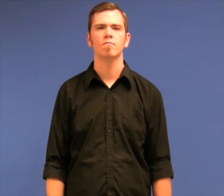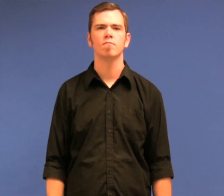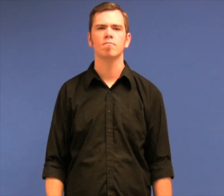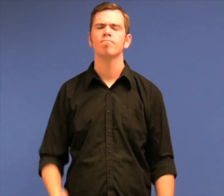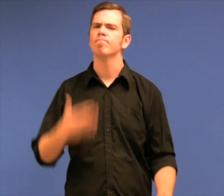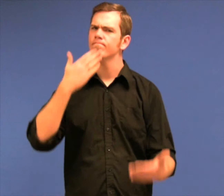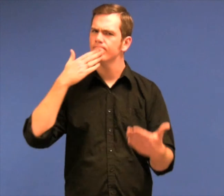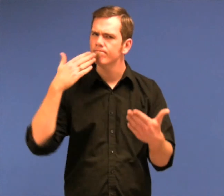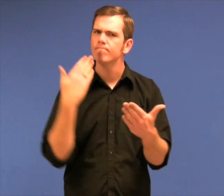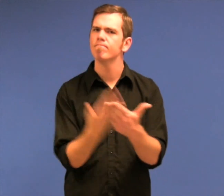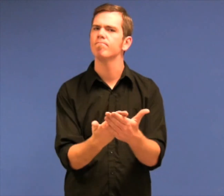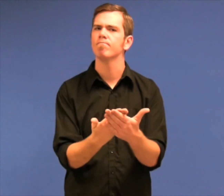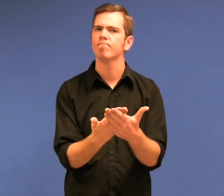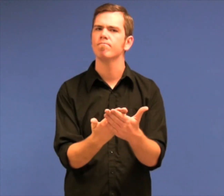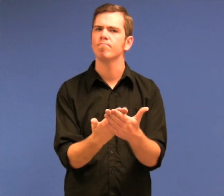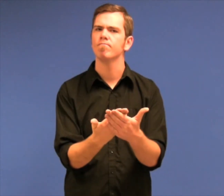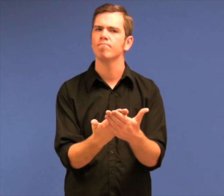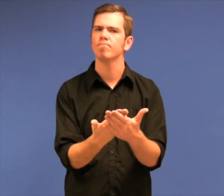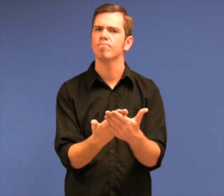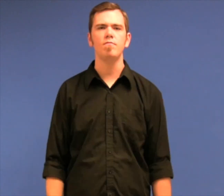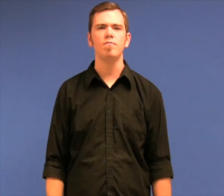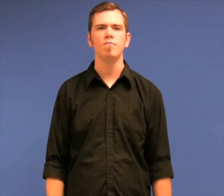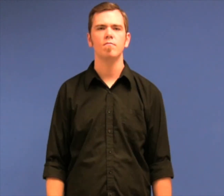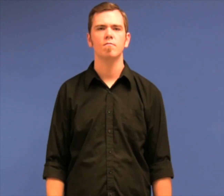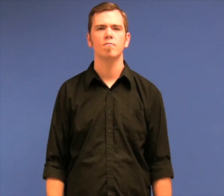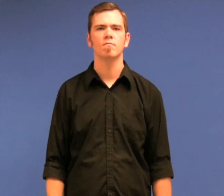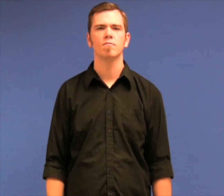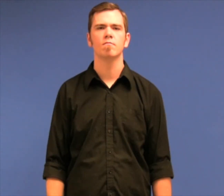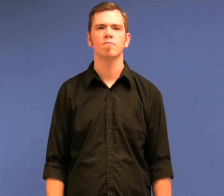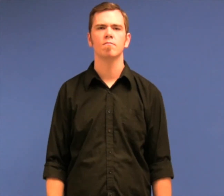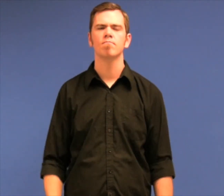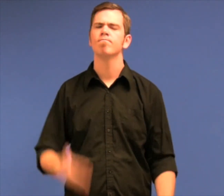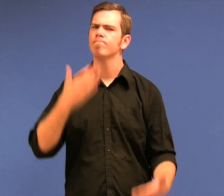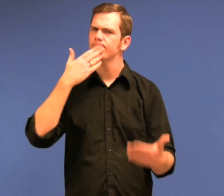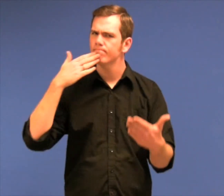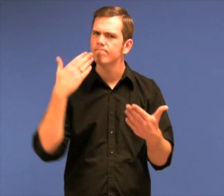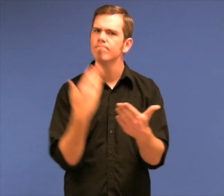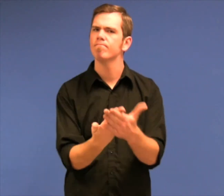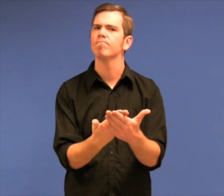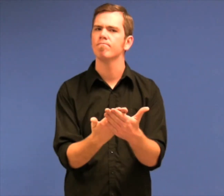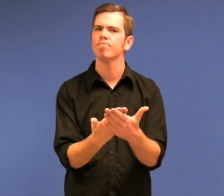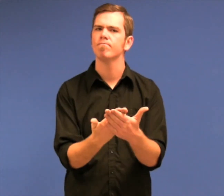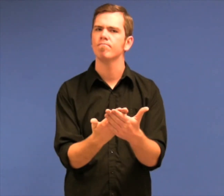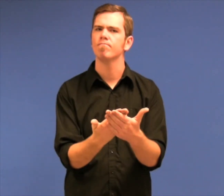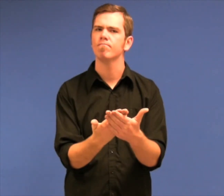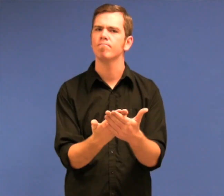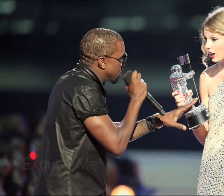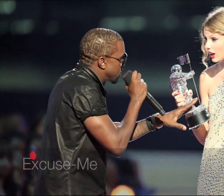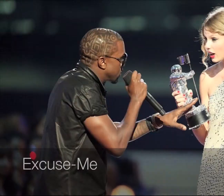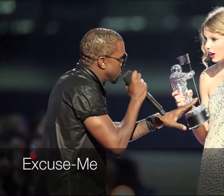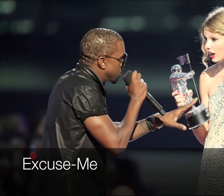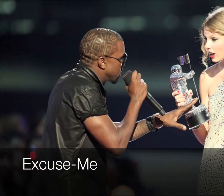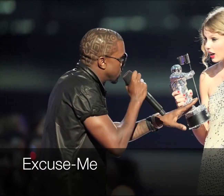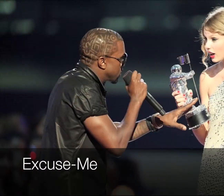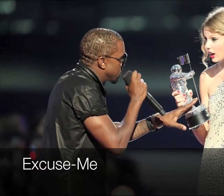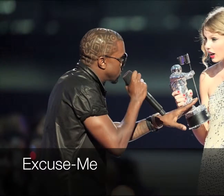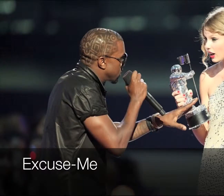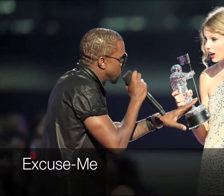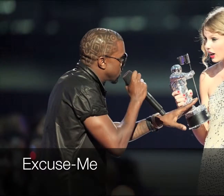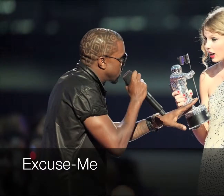is thanks a lot. So you're incorporating the subordinate hand. Thanks a lot. Now the sign for